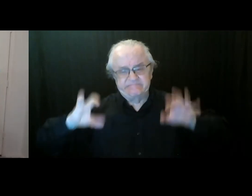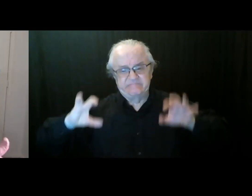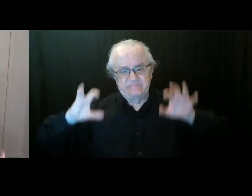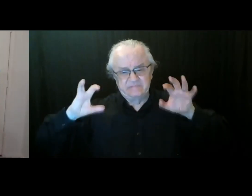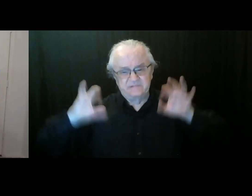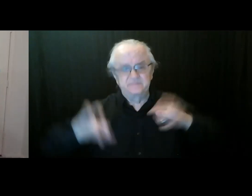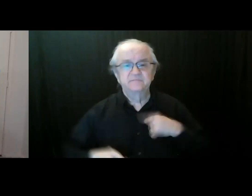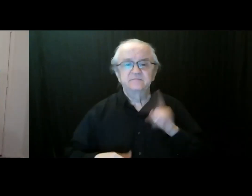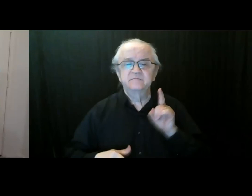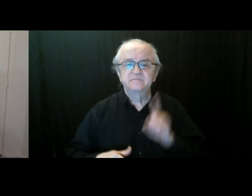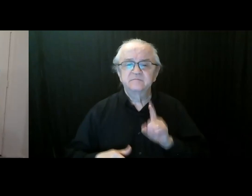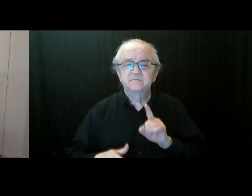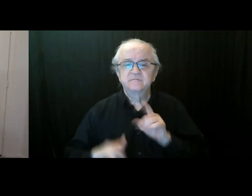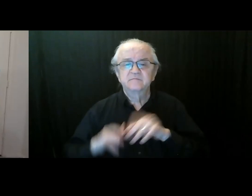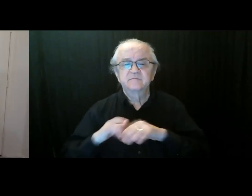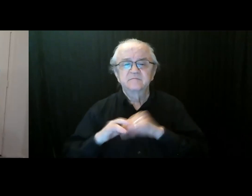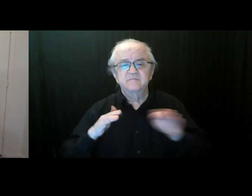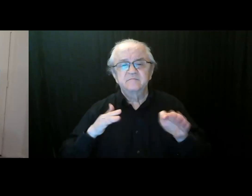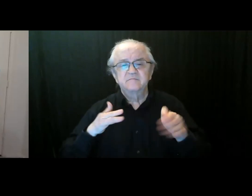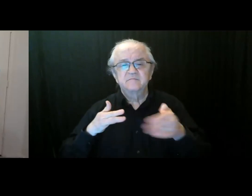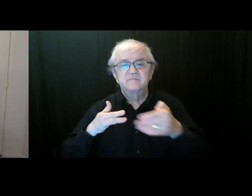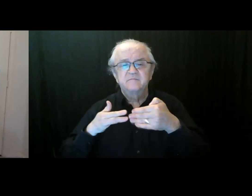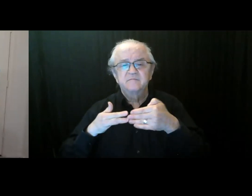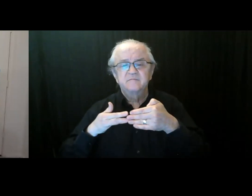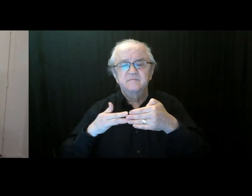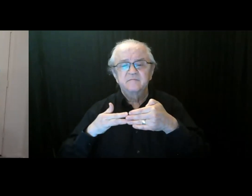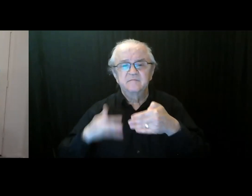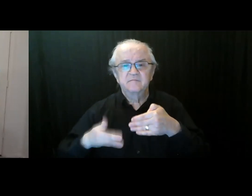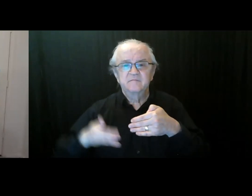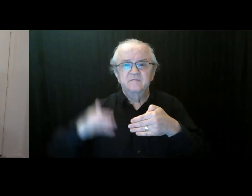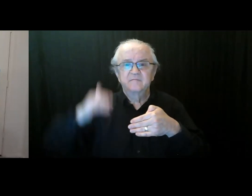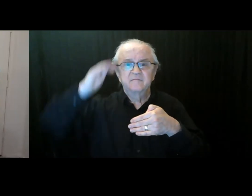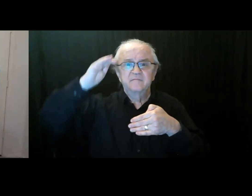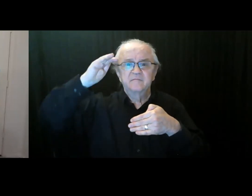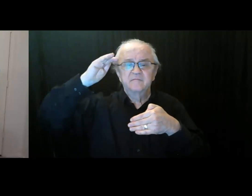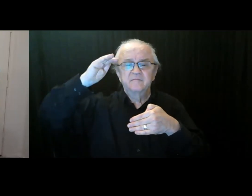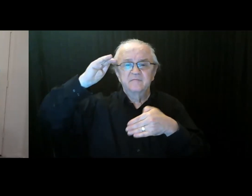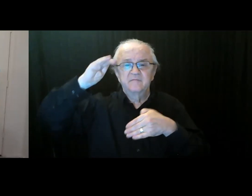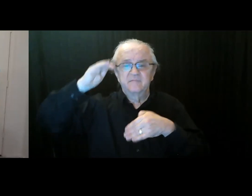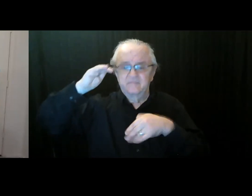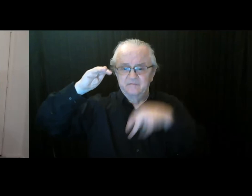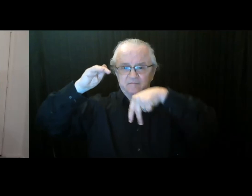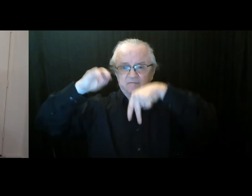went outside to close the side gate. And as the door went up, Dickie Peep was standing right there at my feet.